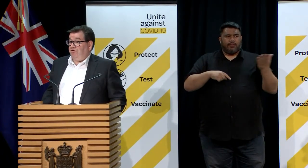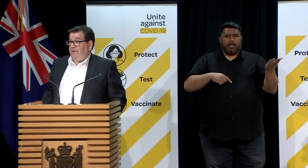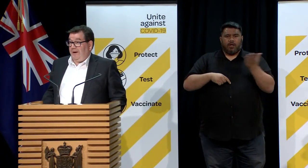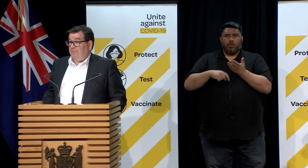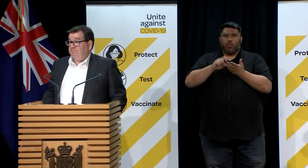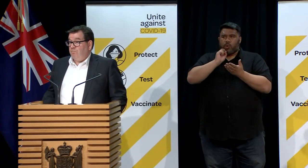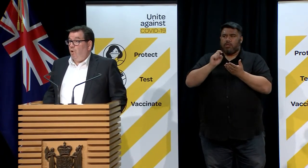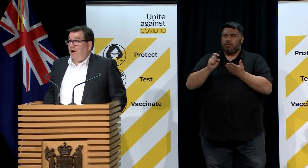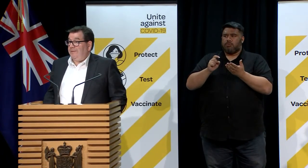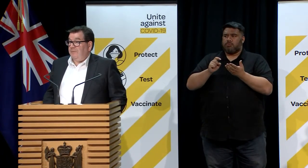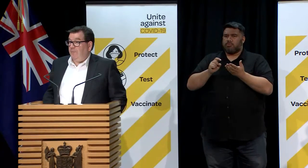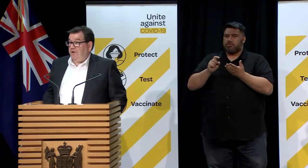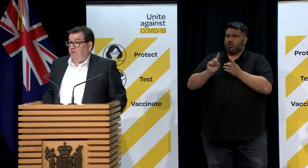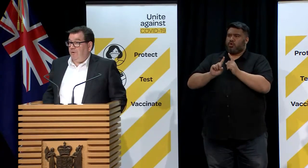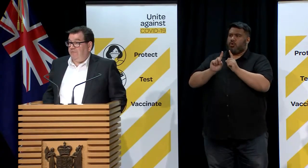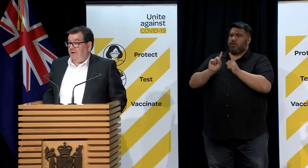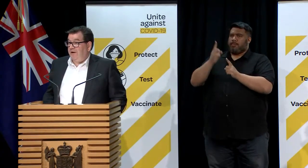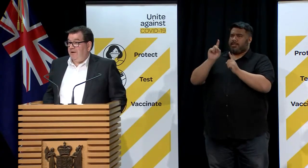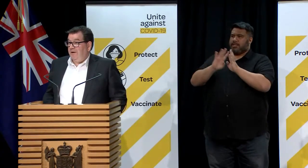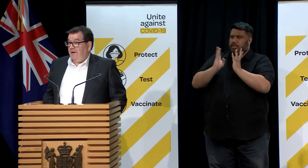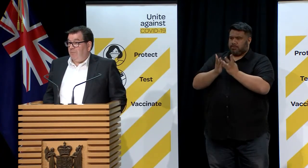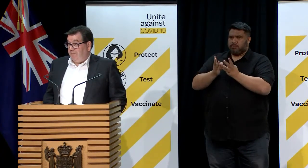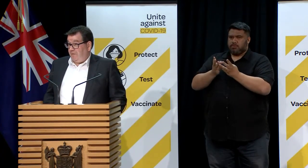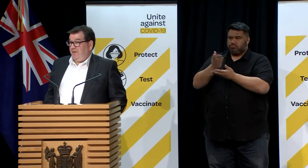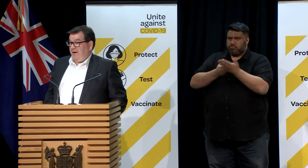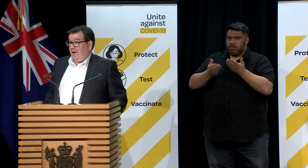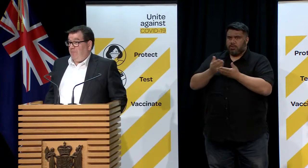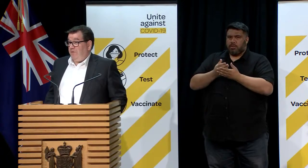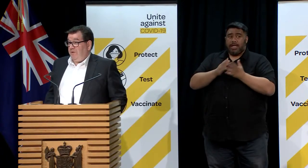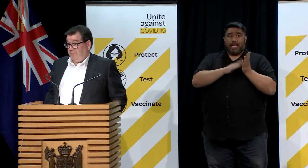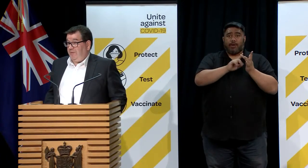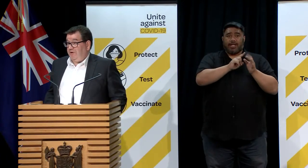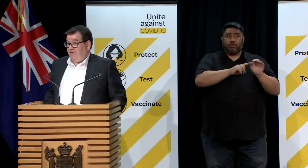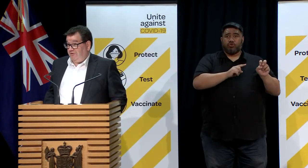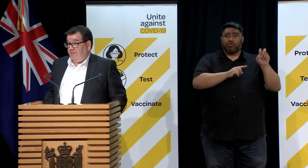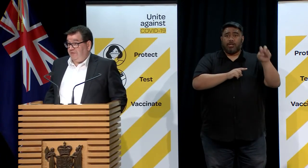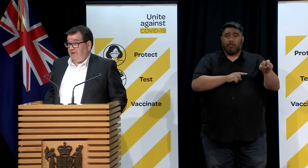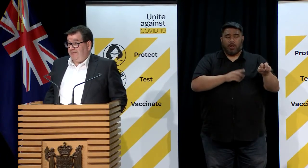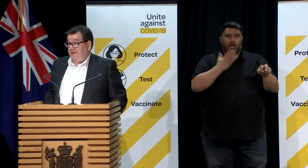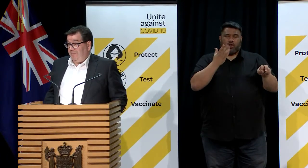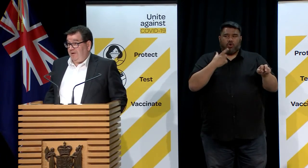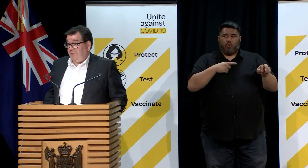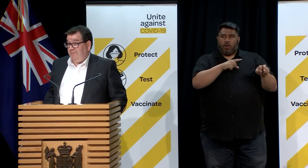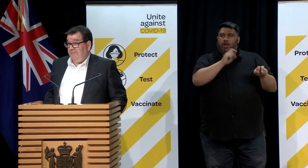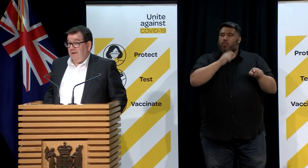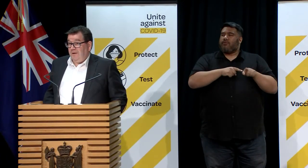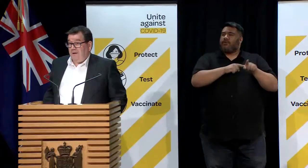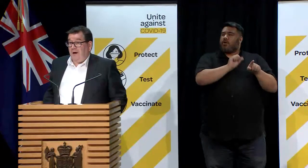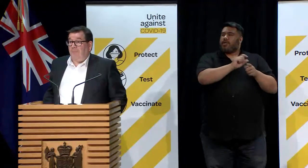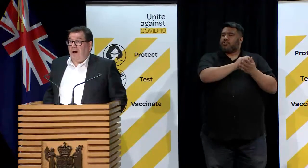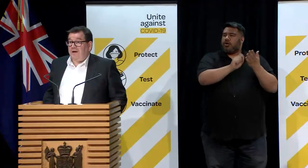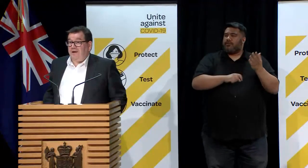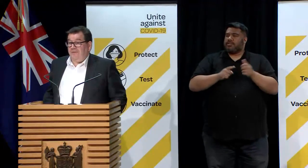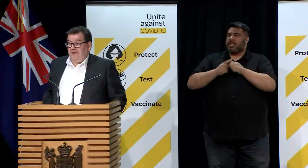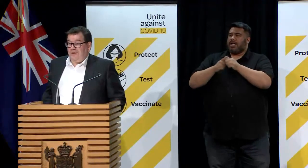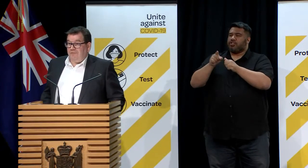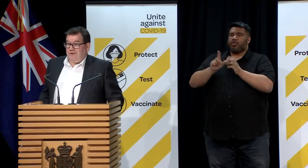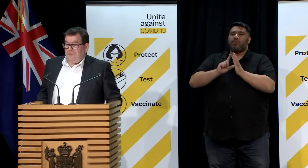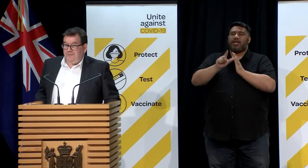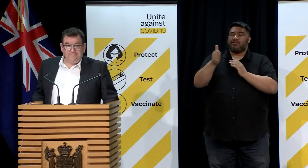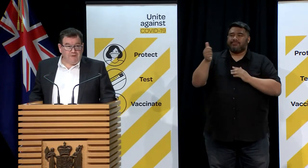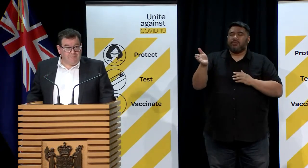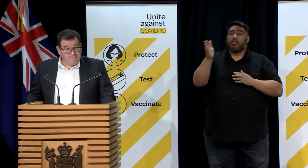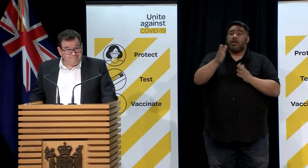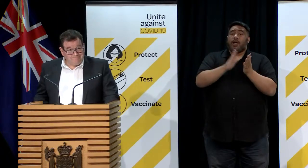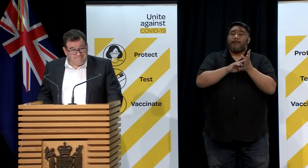any information about why MIQ might have done that. We'll follow that up with Minister Hipkins' office and get back to you. Mark and then